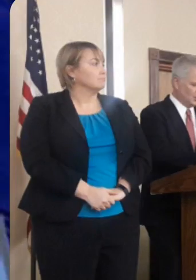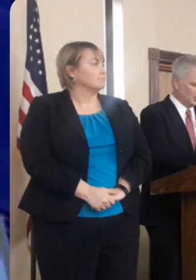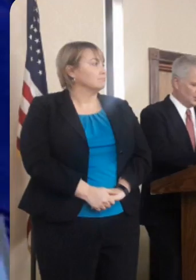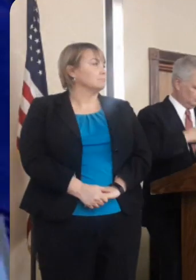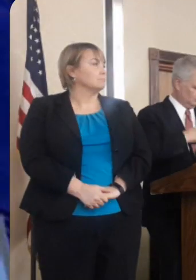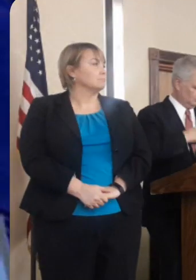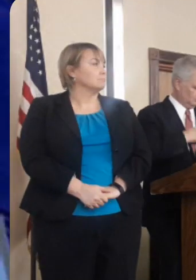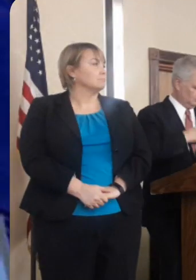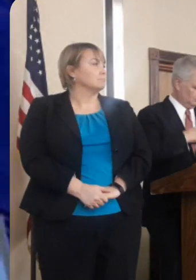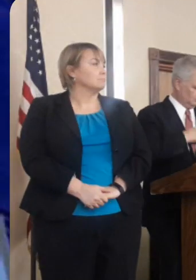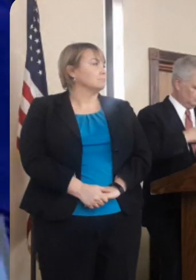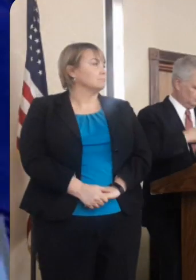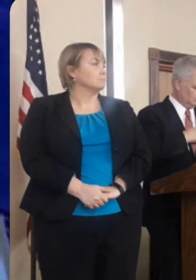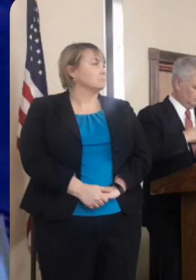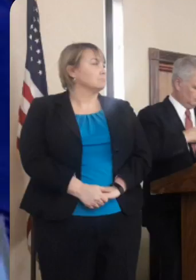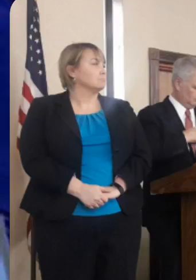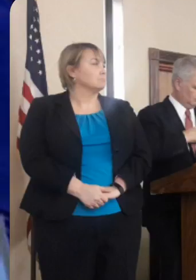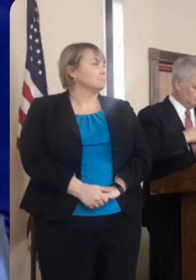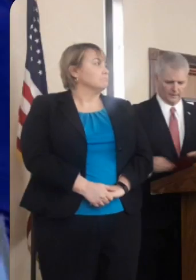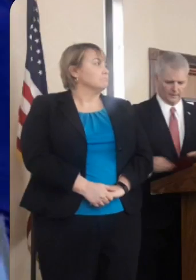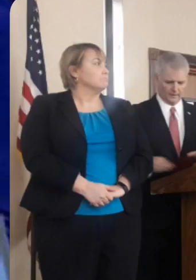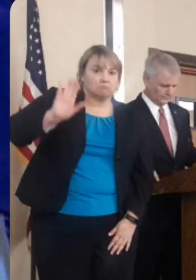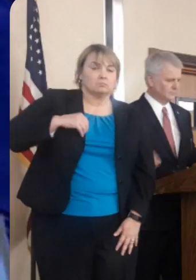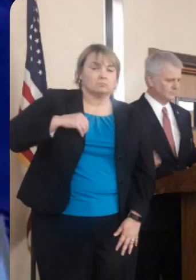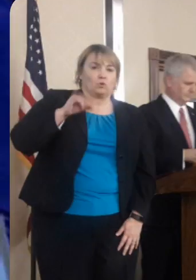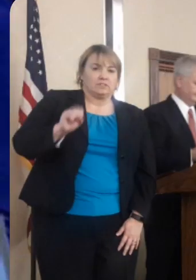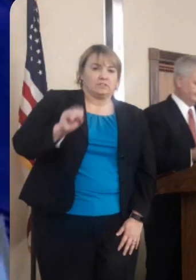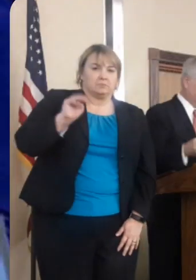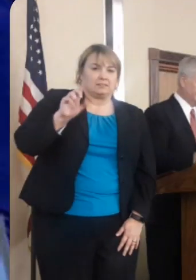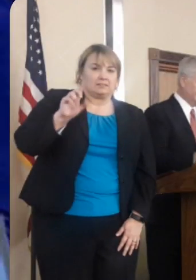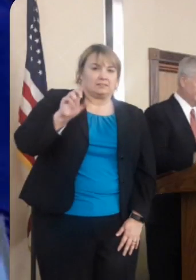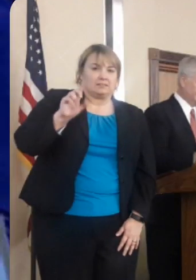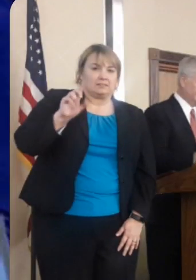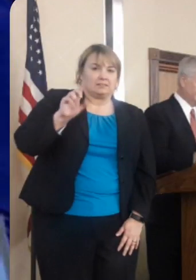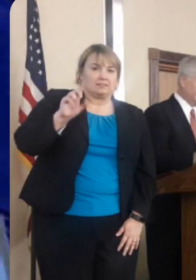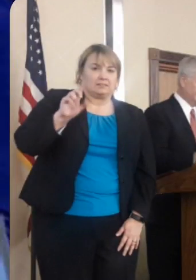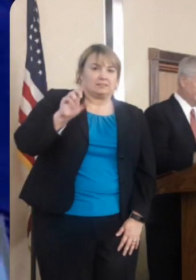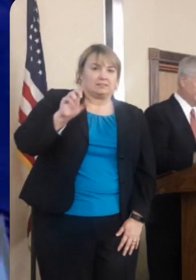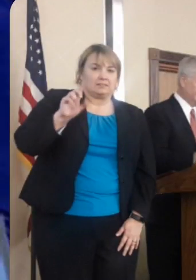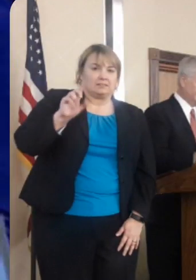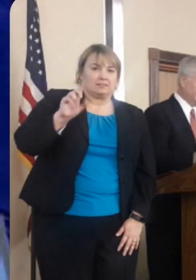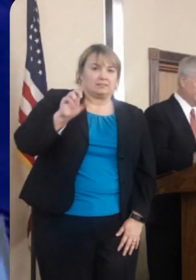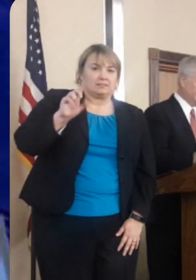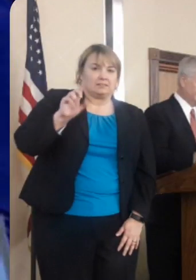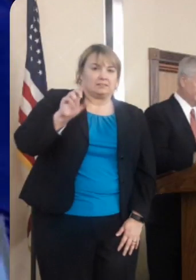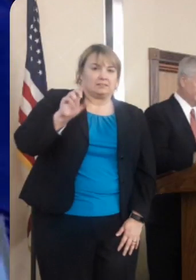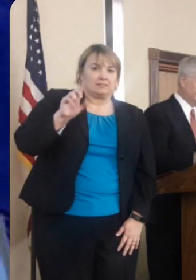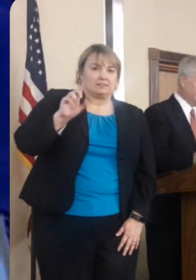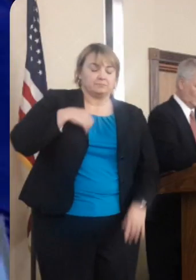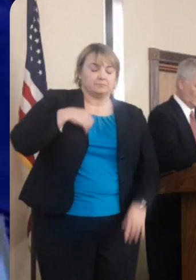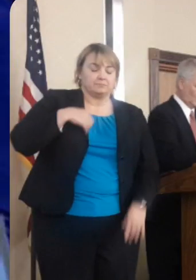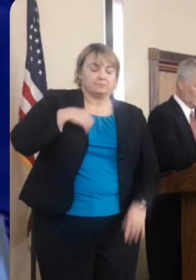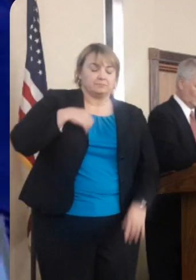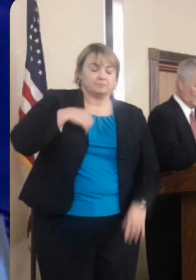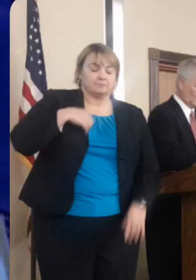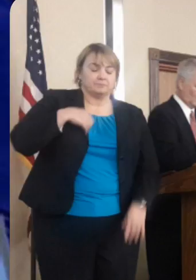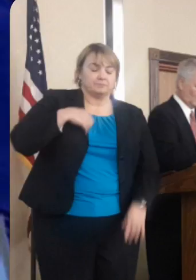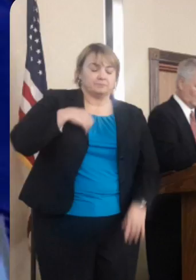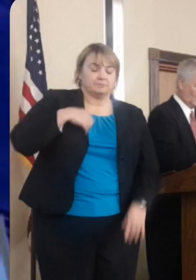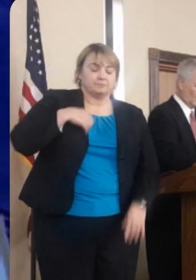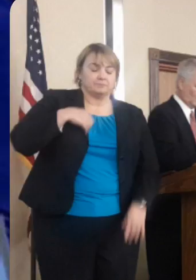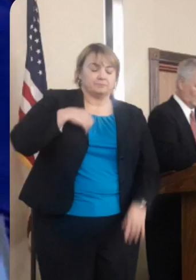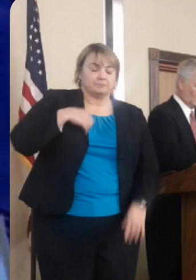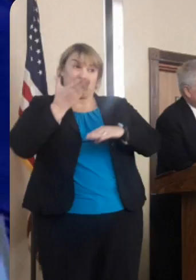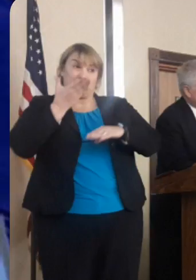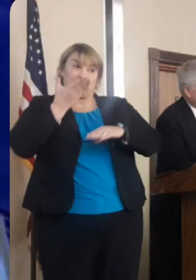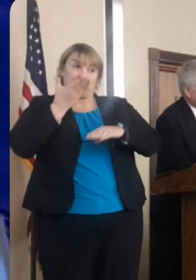the addition of who is not an SREC, which was proposed by Mr. Holcomb? Agreed. So that actually, puts us